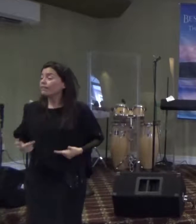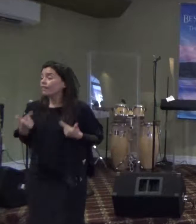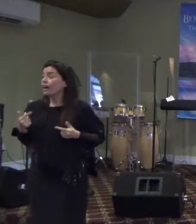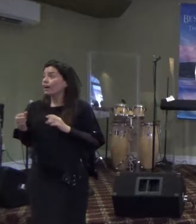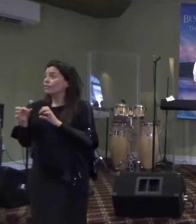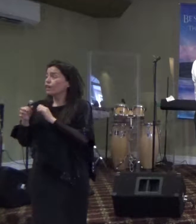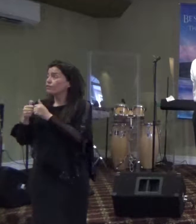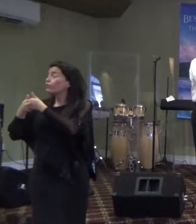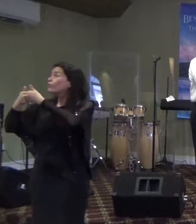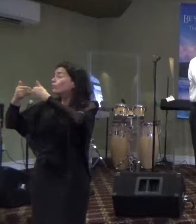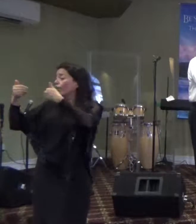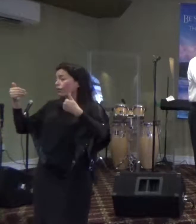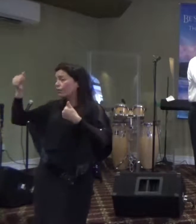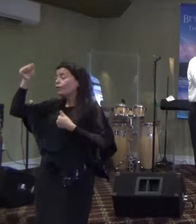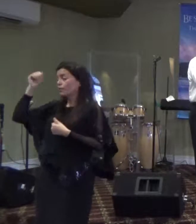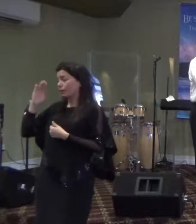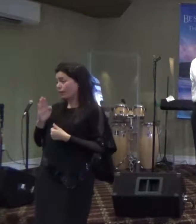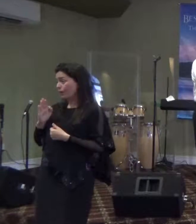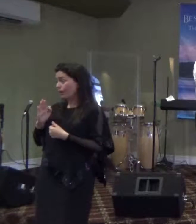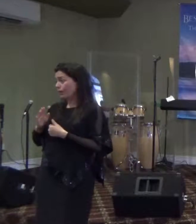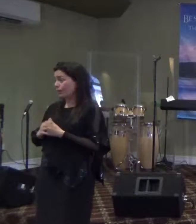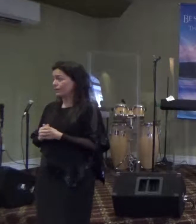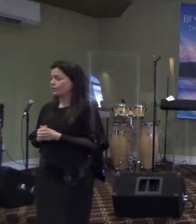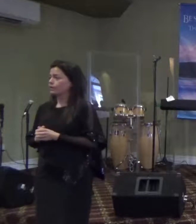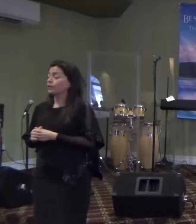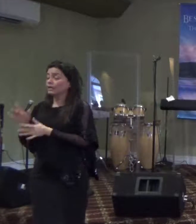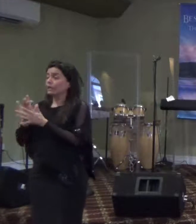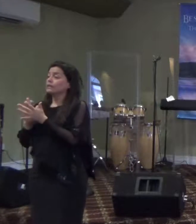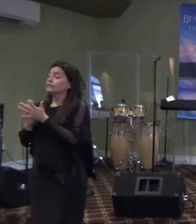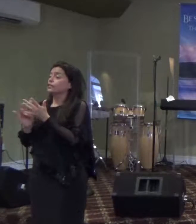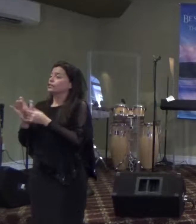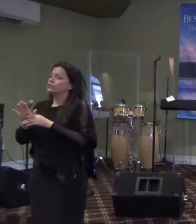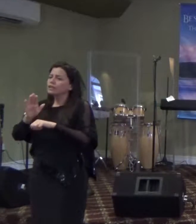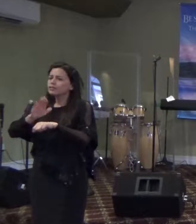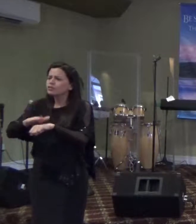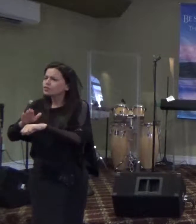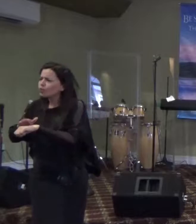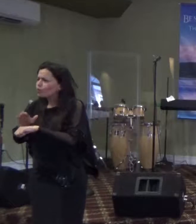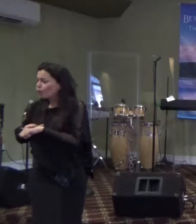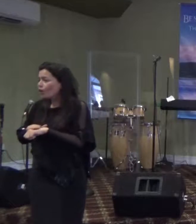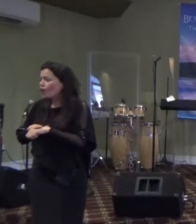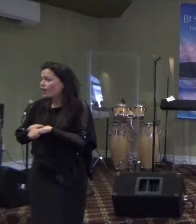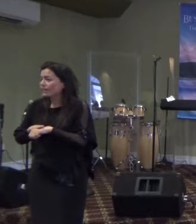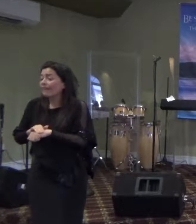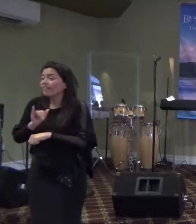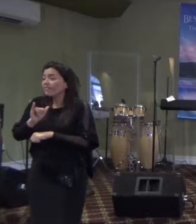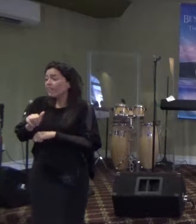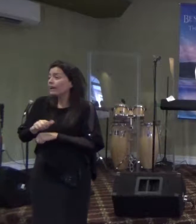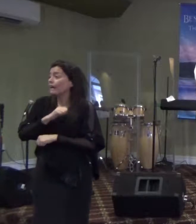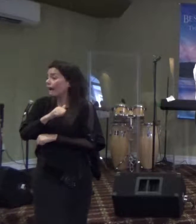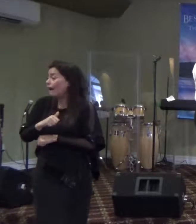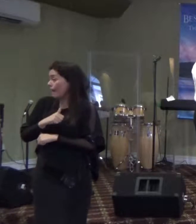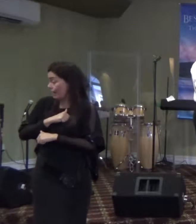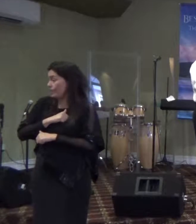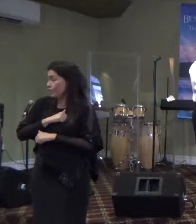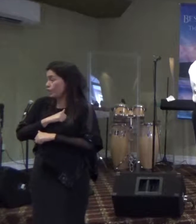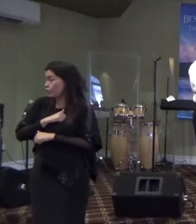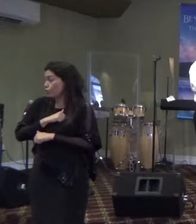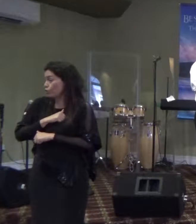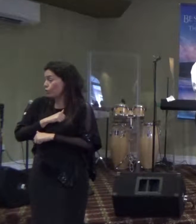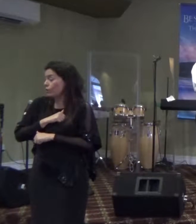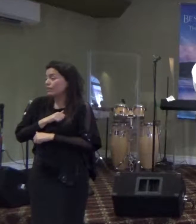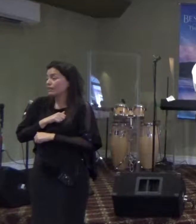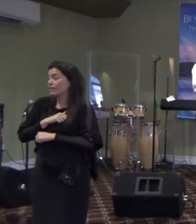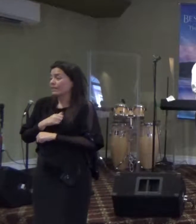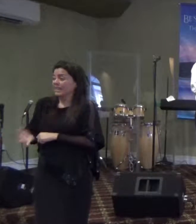they live far from God. Jesús advierte que la misma actitud Jesus gives a warning that the same attitude habrá en el